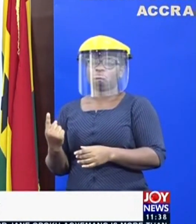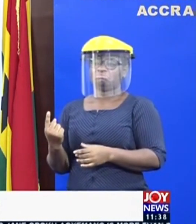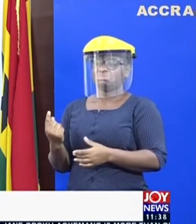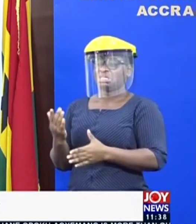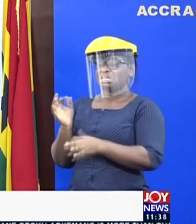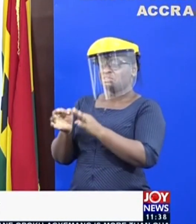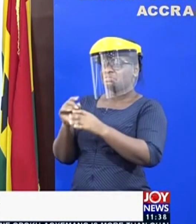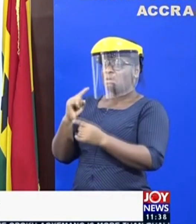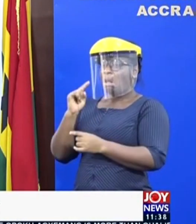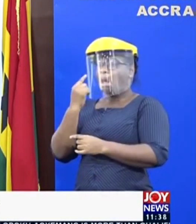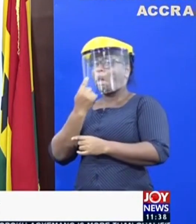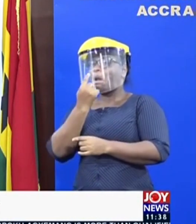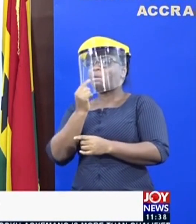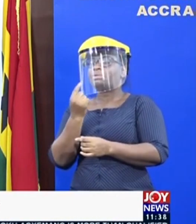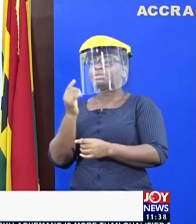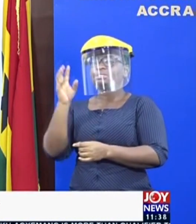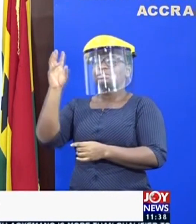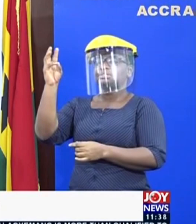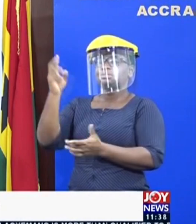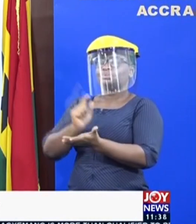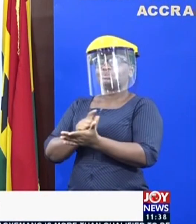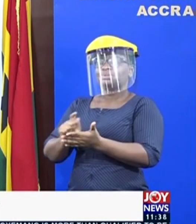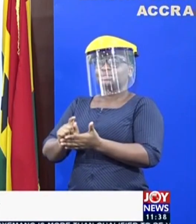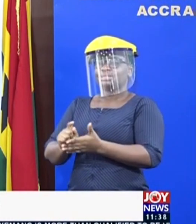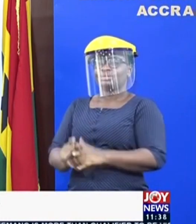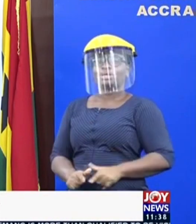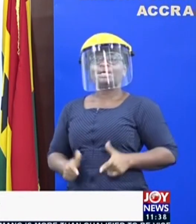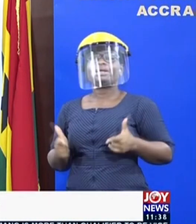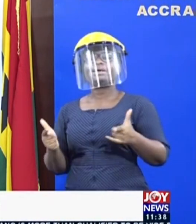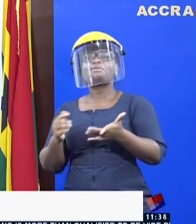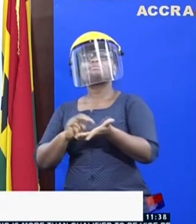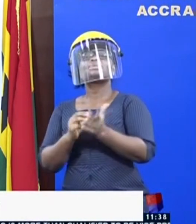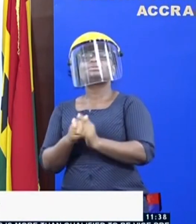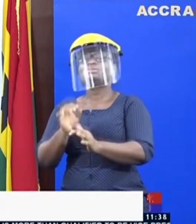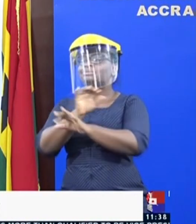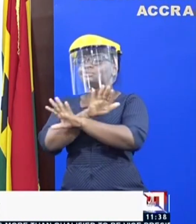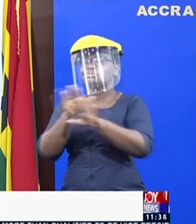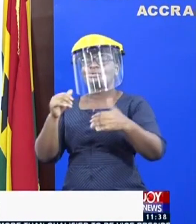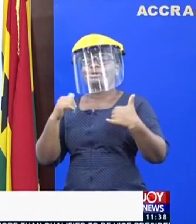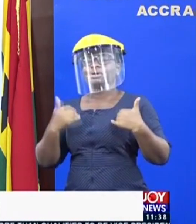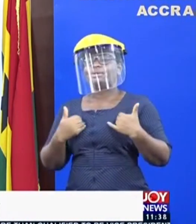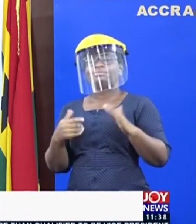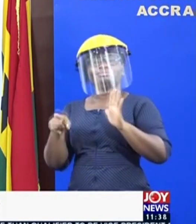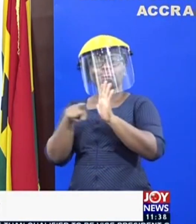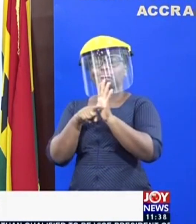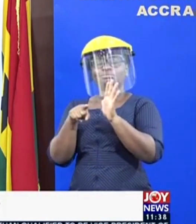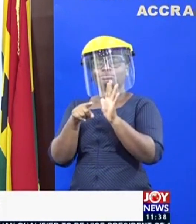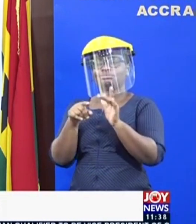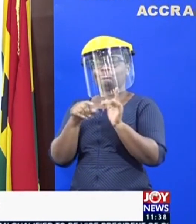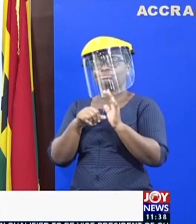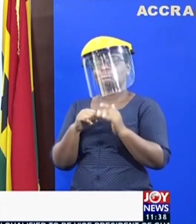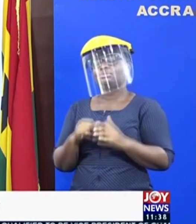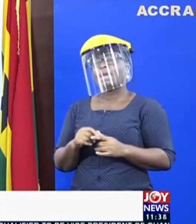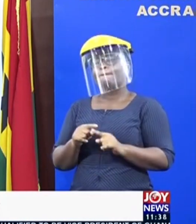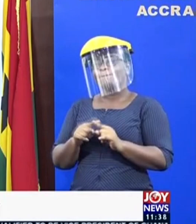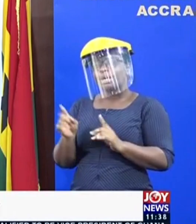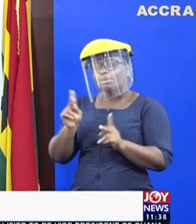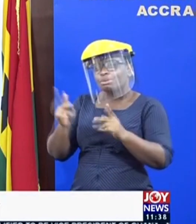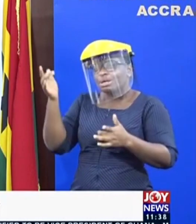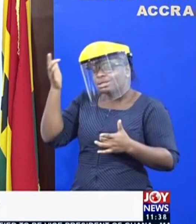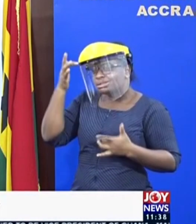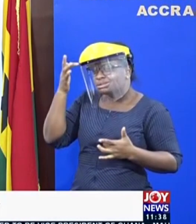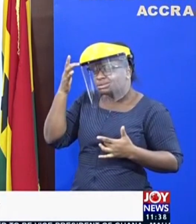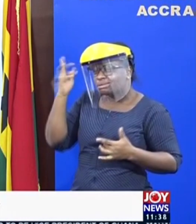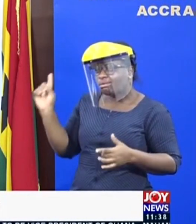your sample was taken 6 weeks ago and you are still alive, definitely you don't have COVID anymore. If you had one, you had one. But those who were sick, we'll go back